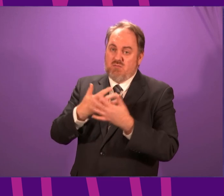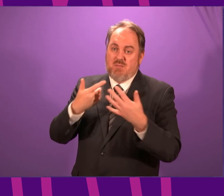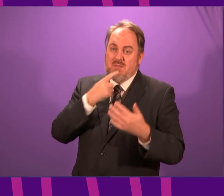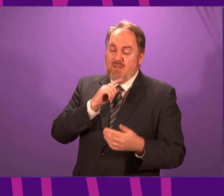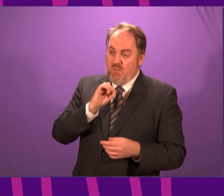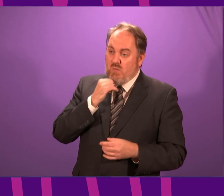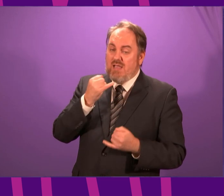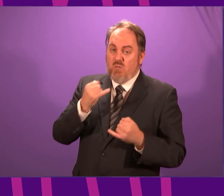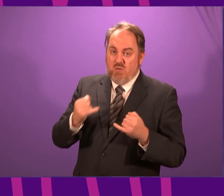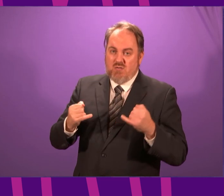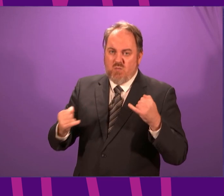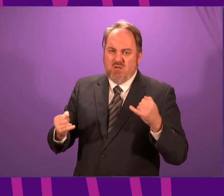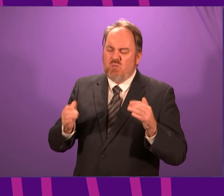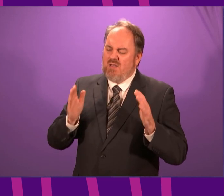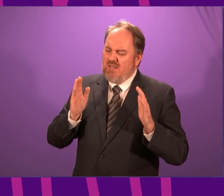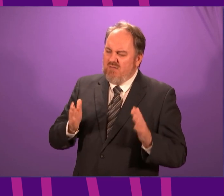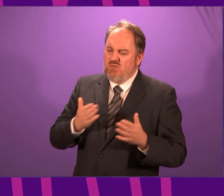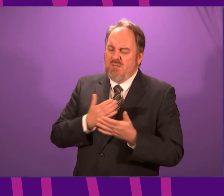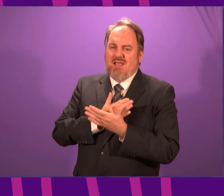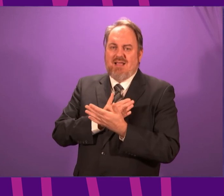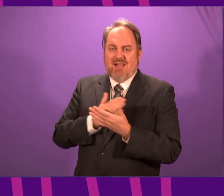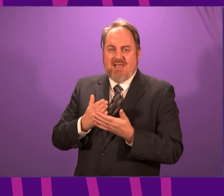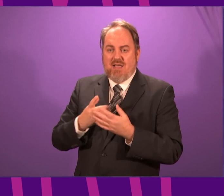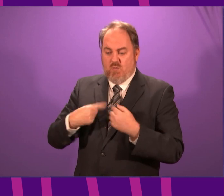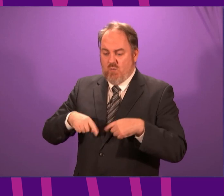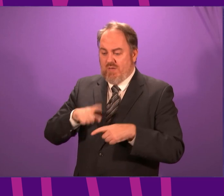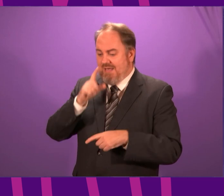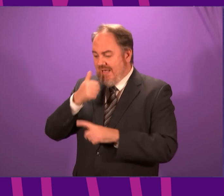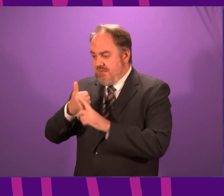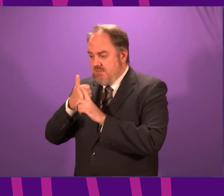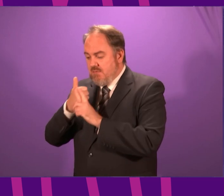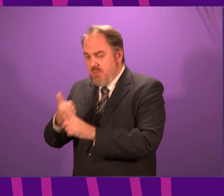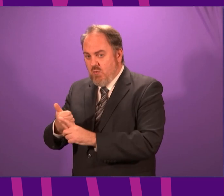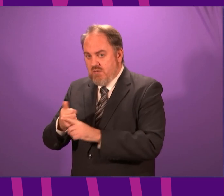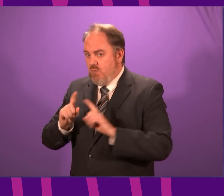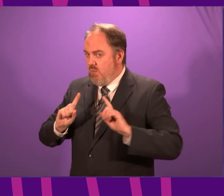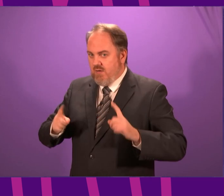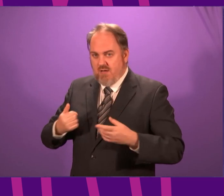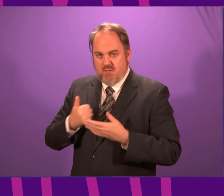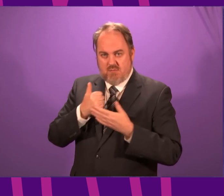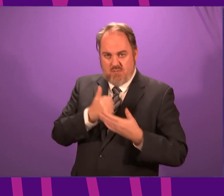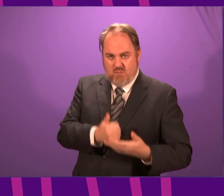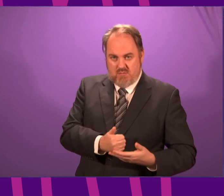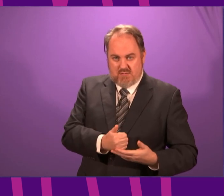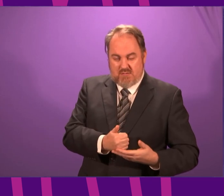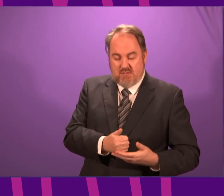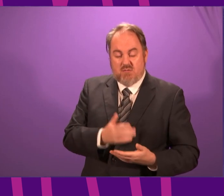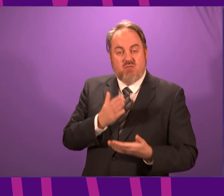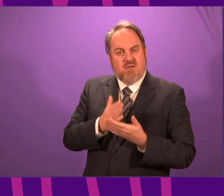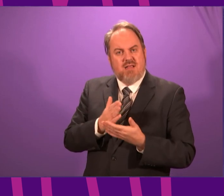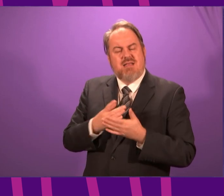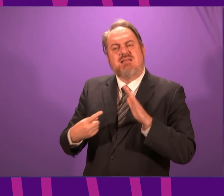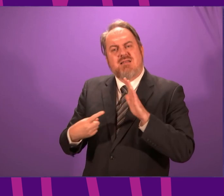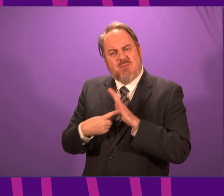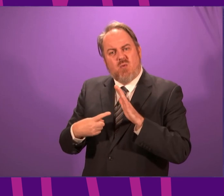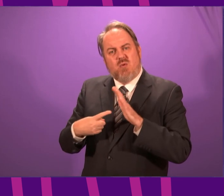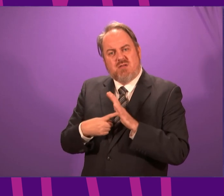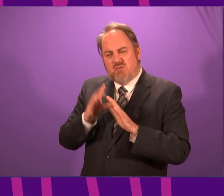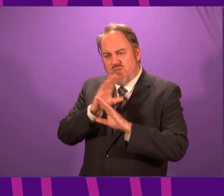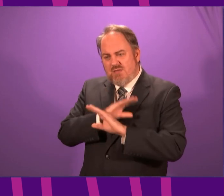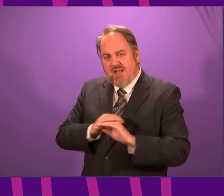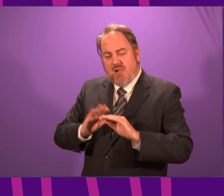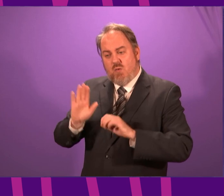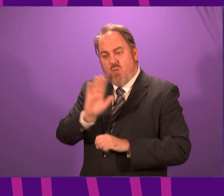increase, we need to be very clear about what we can support. And it's important that the people in